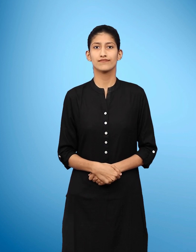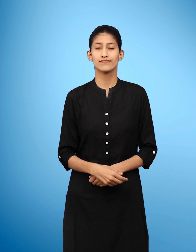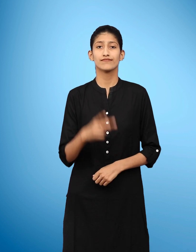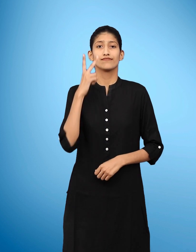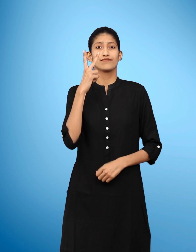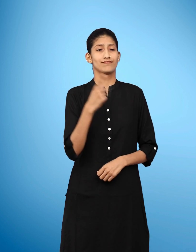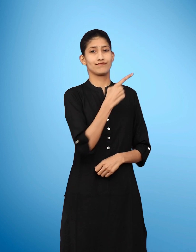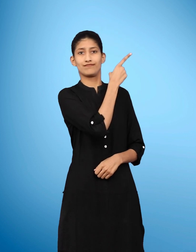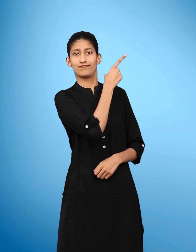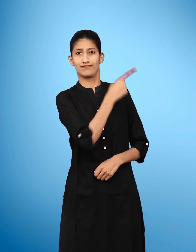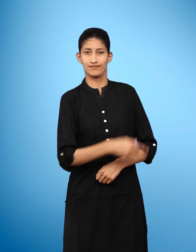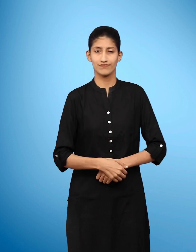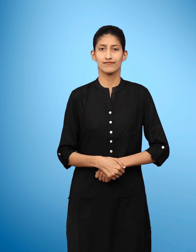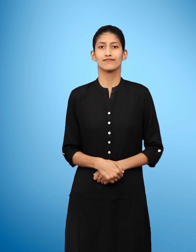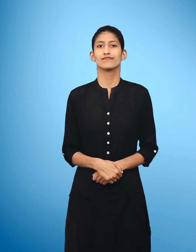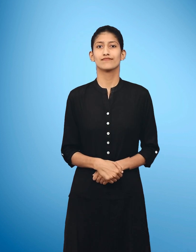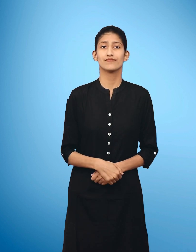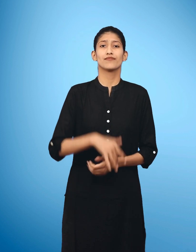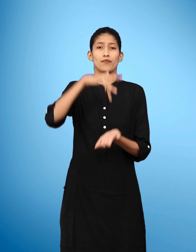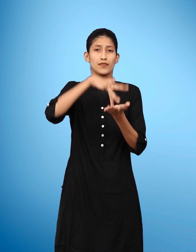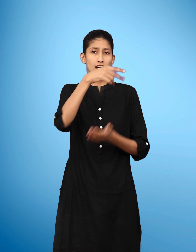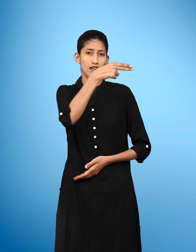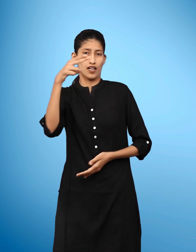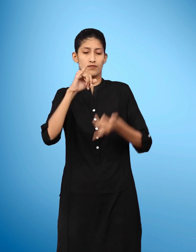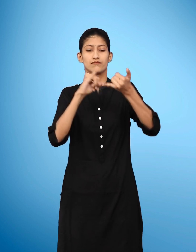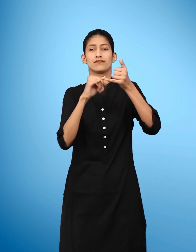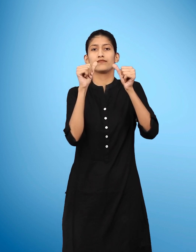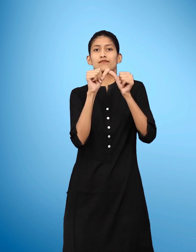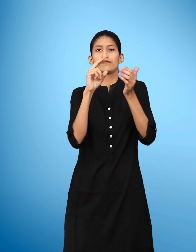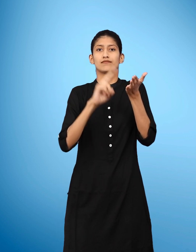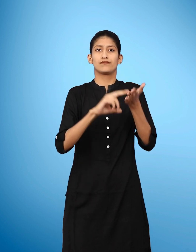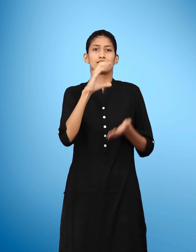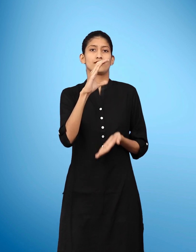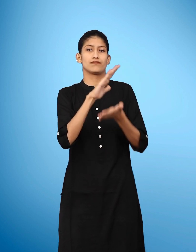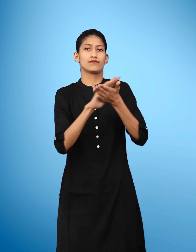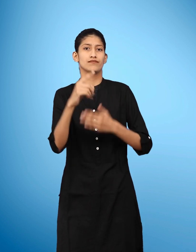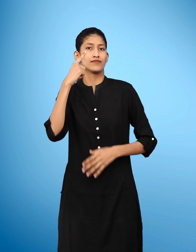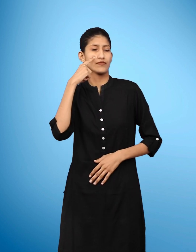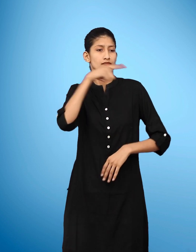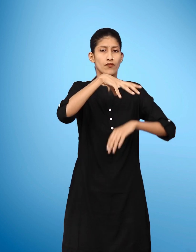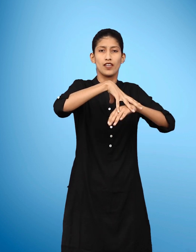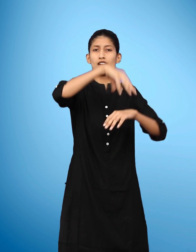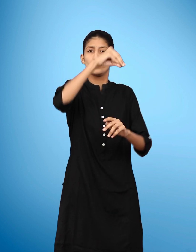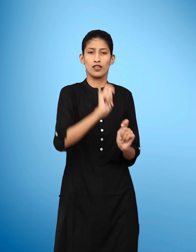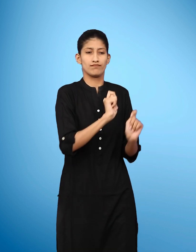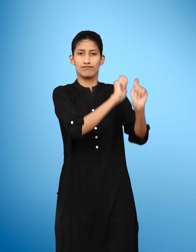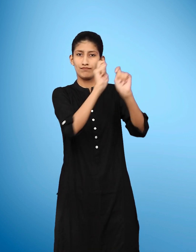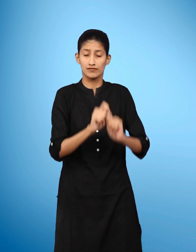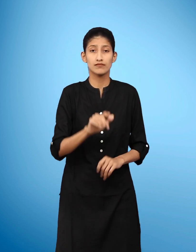You can see a picture on this page. It's a sculpture from the stupa at Sanchi.